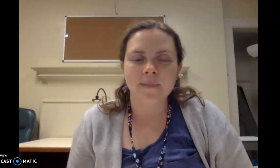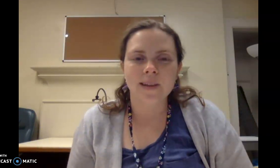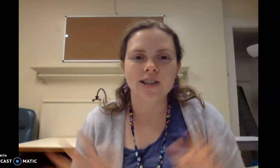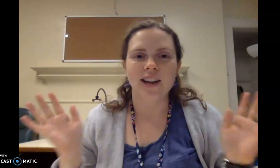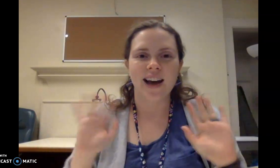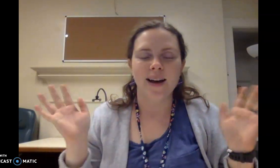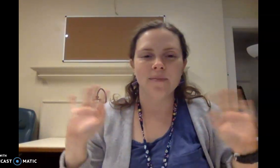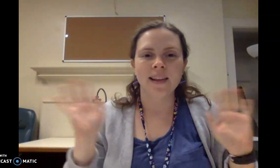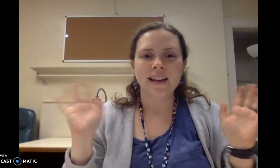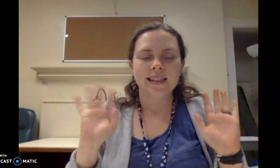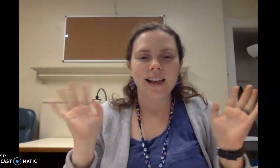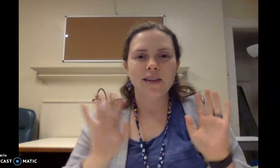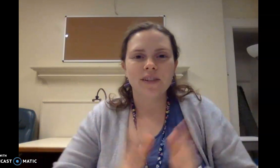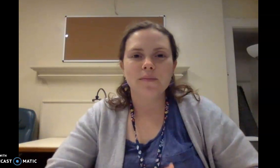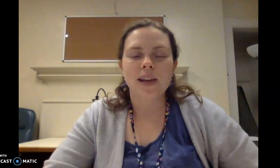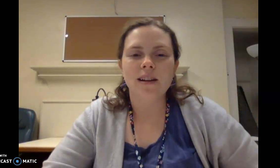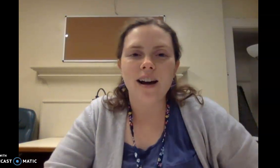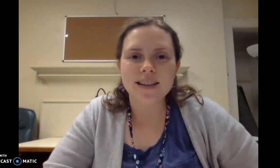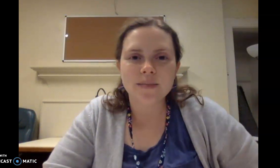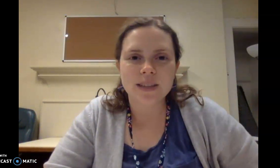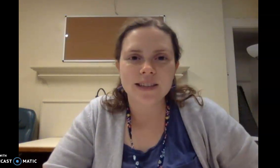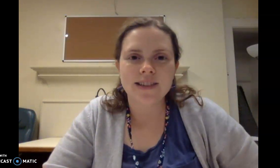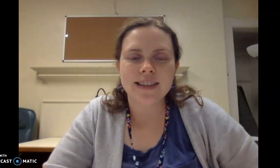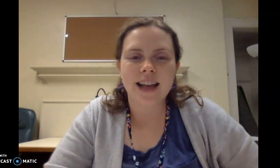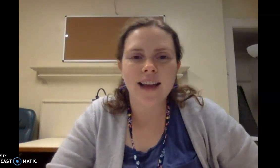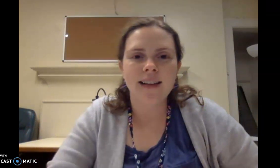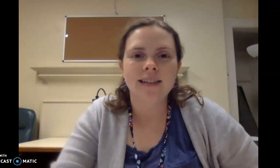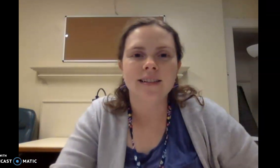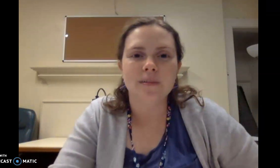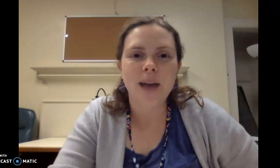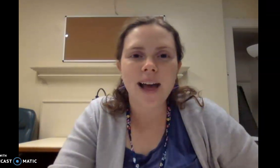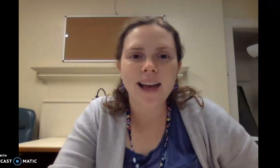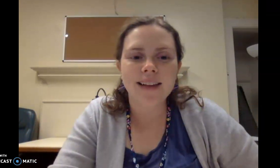Good job. Thank you for being awesome listeners today. Bye.